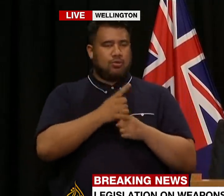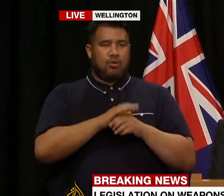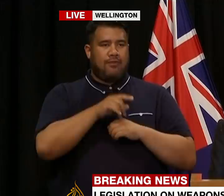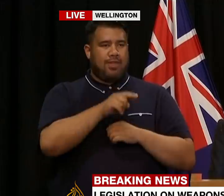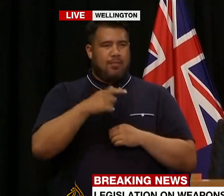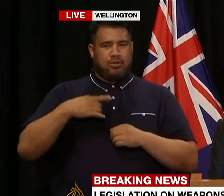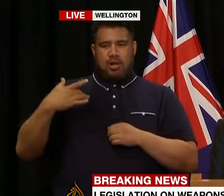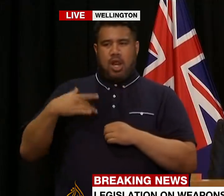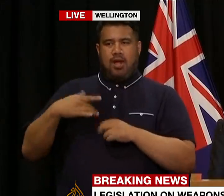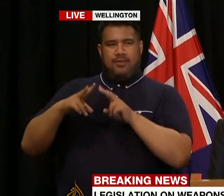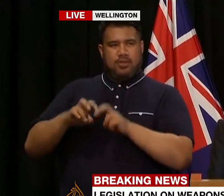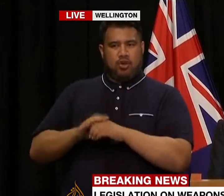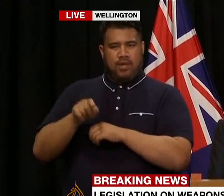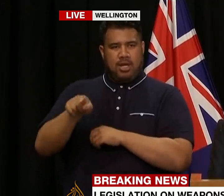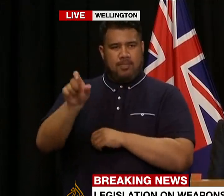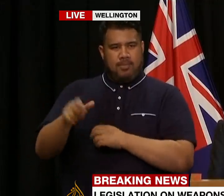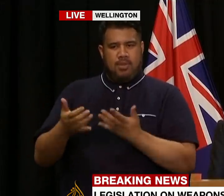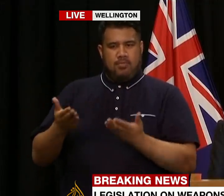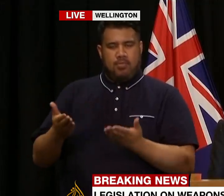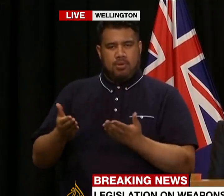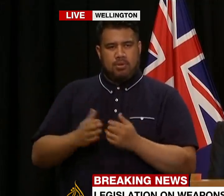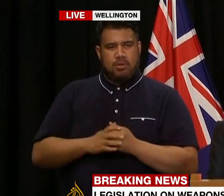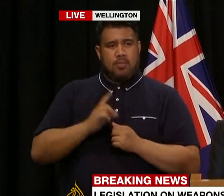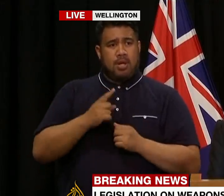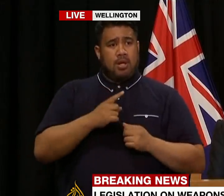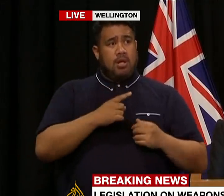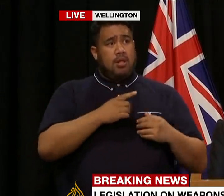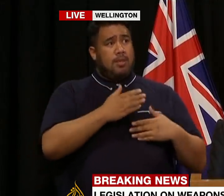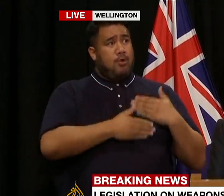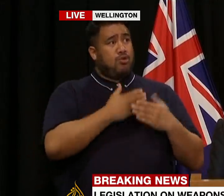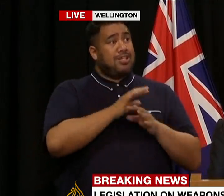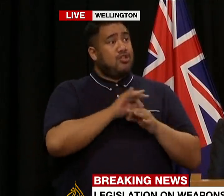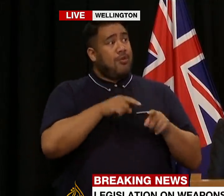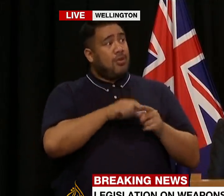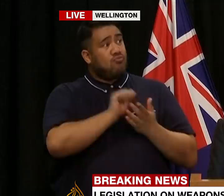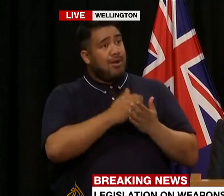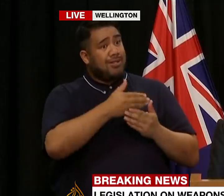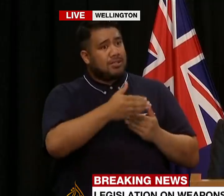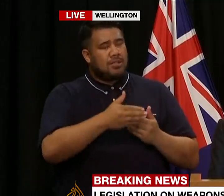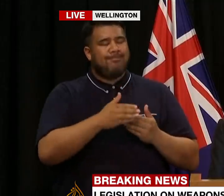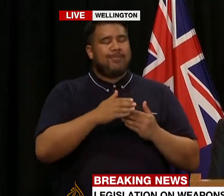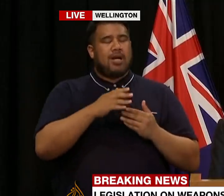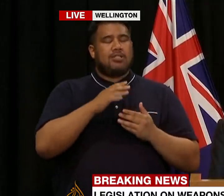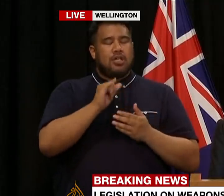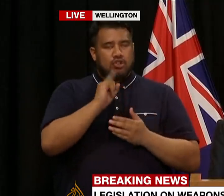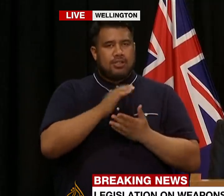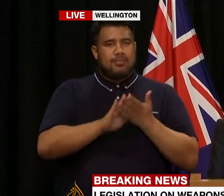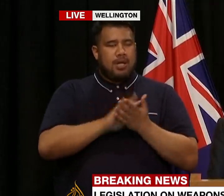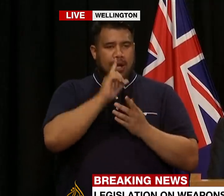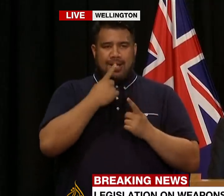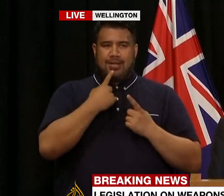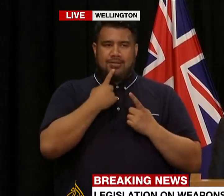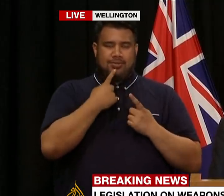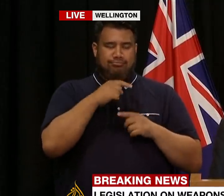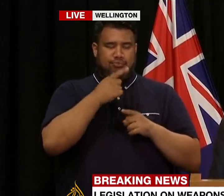live investigation underway. That is not to say that the process wasn't followed. It's simply that I'm not in a position to talk about the detail of